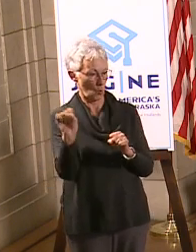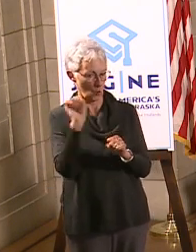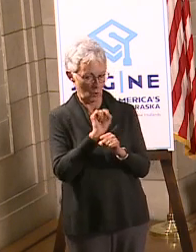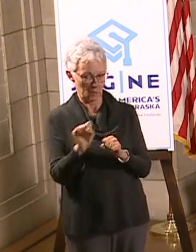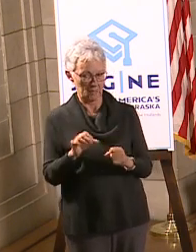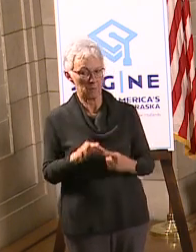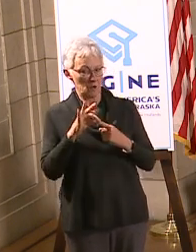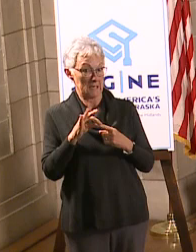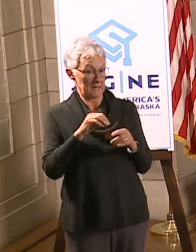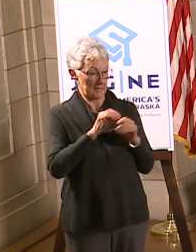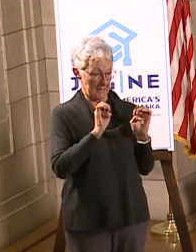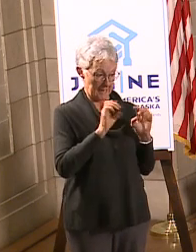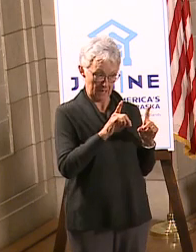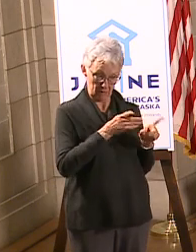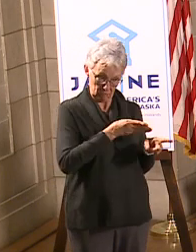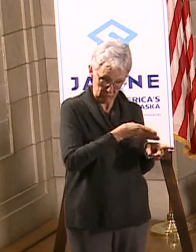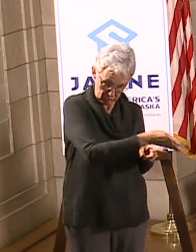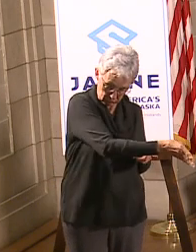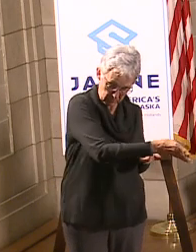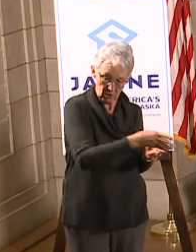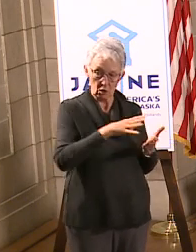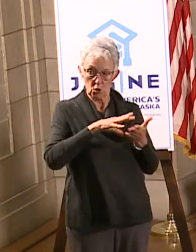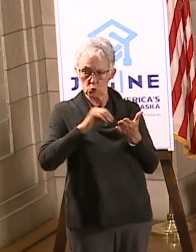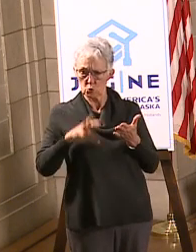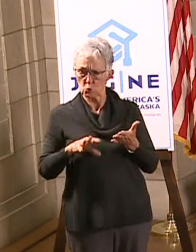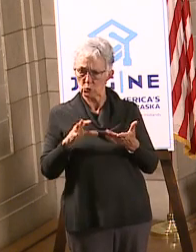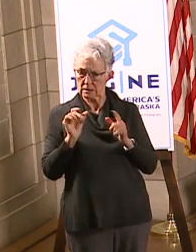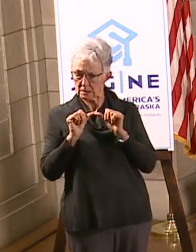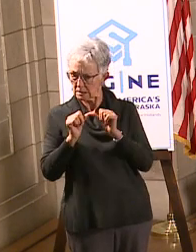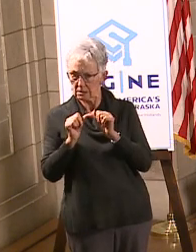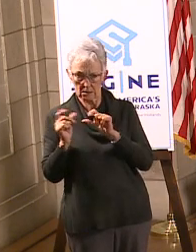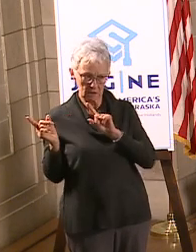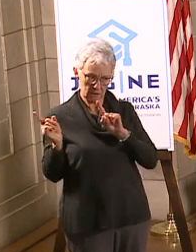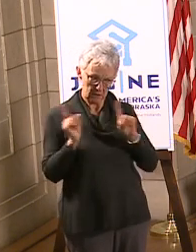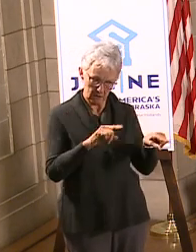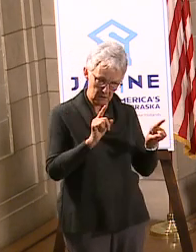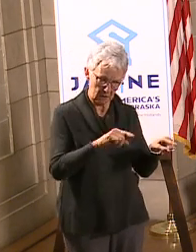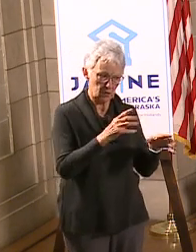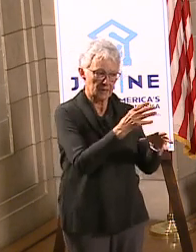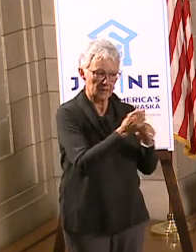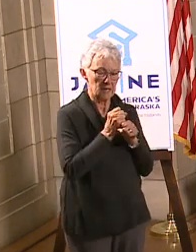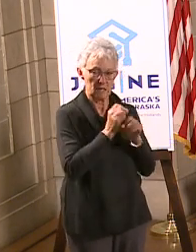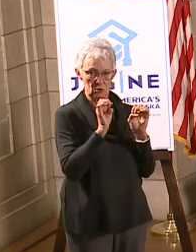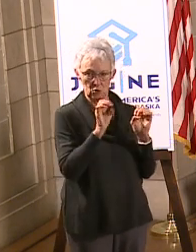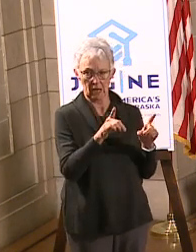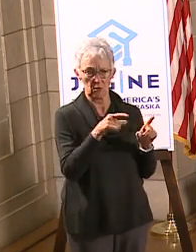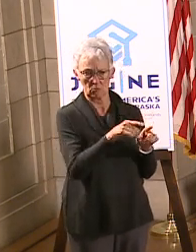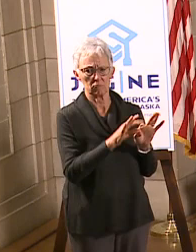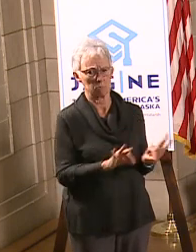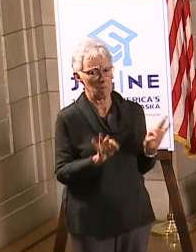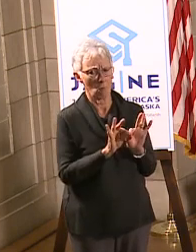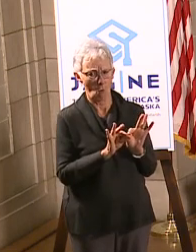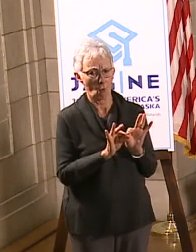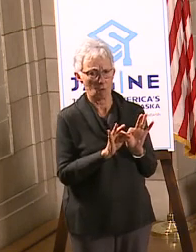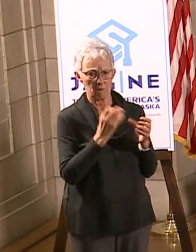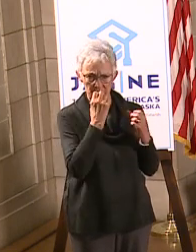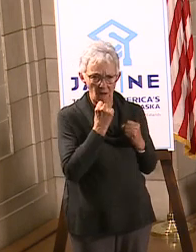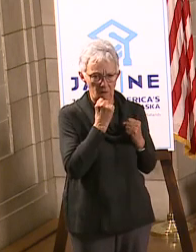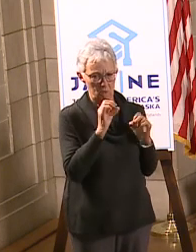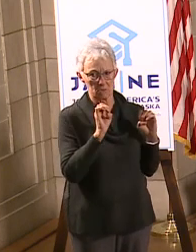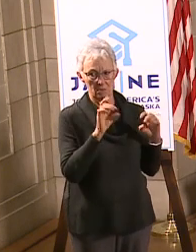students continue to be able to receive the education that they need, and also to